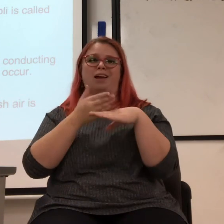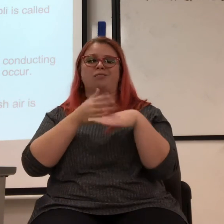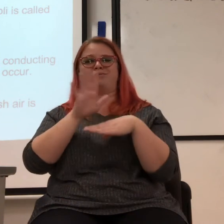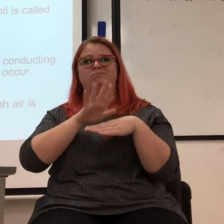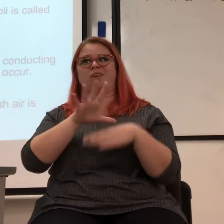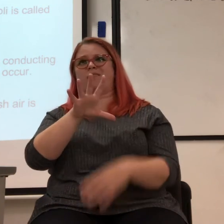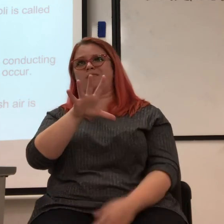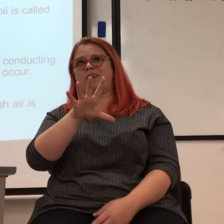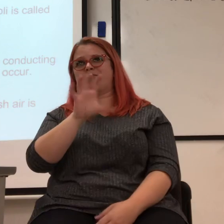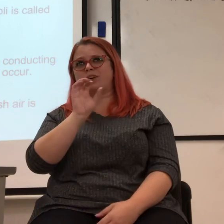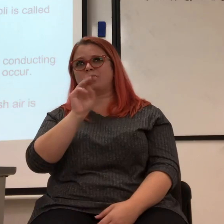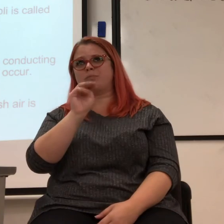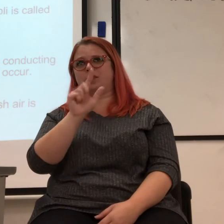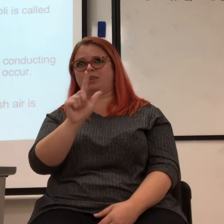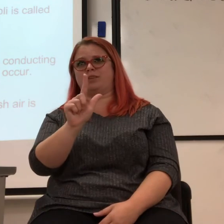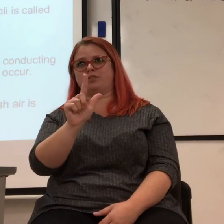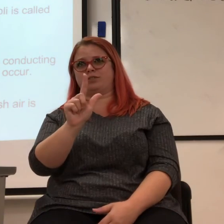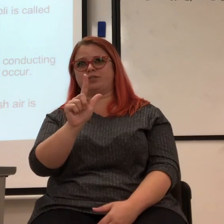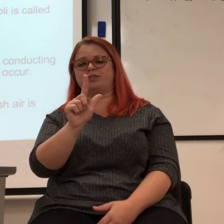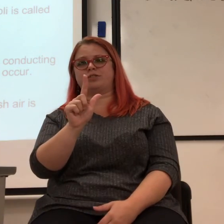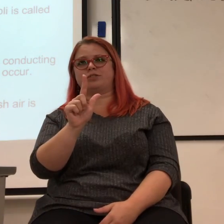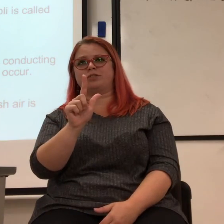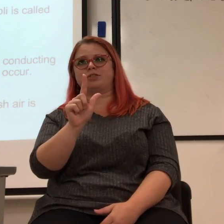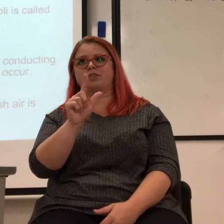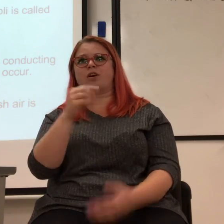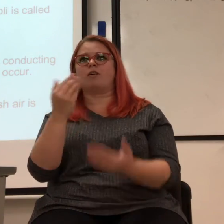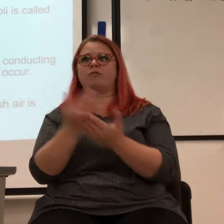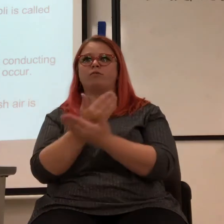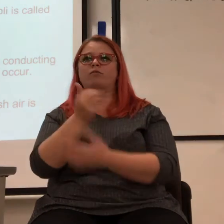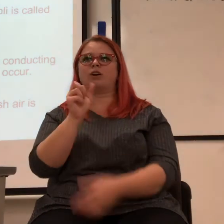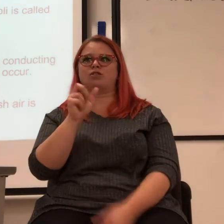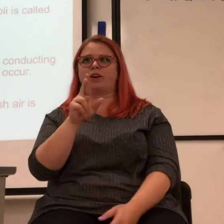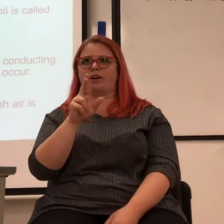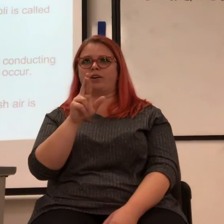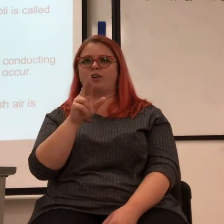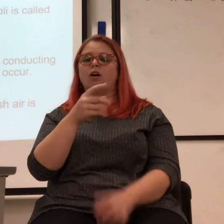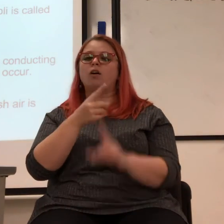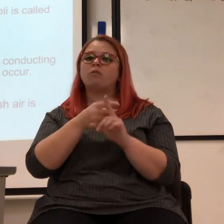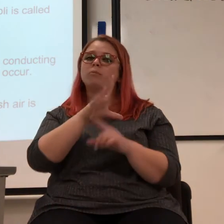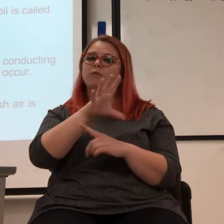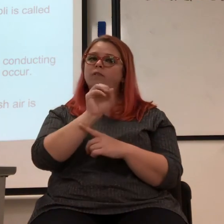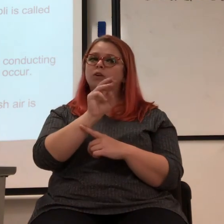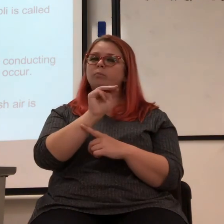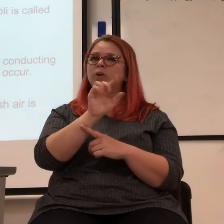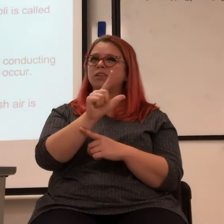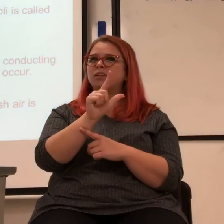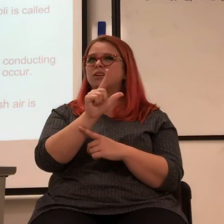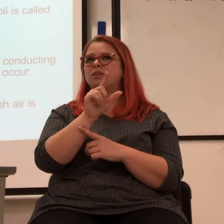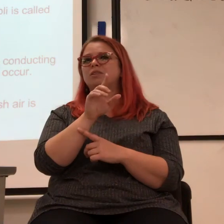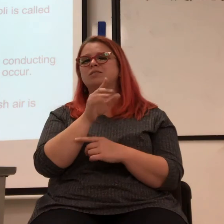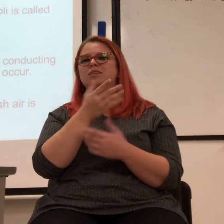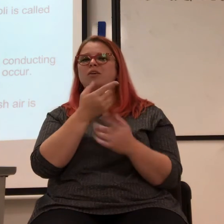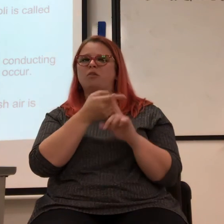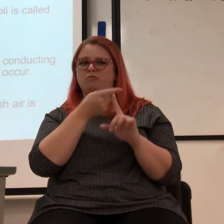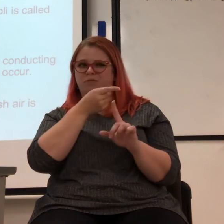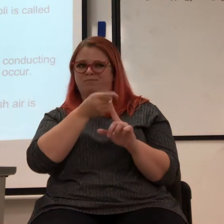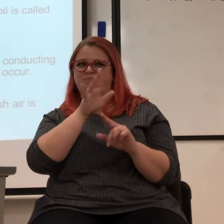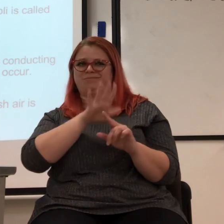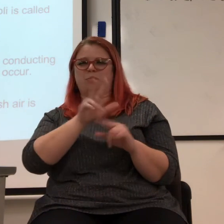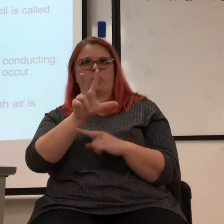about 500 ml fresh air. Of that 500 ml, maybe 350